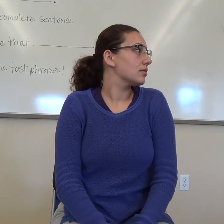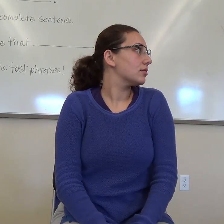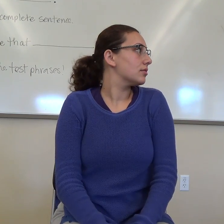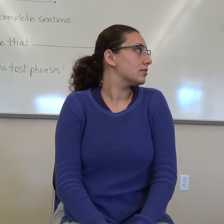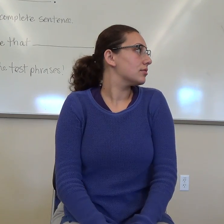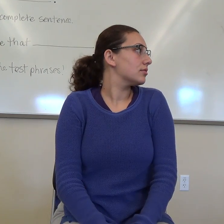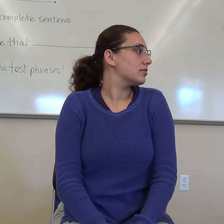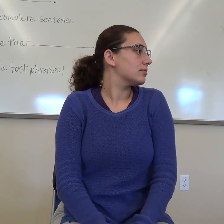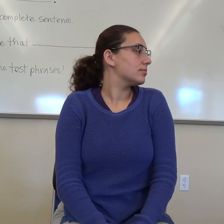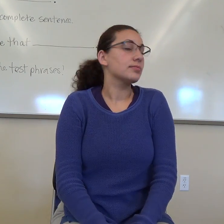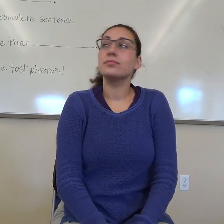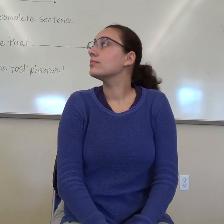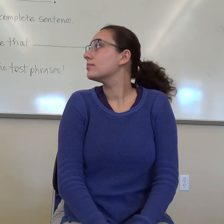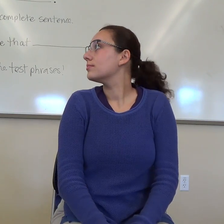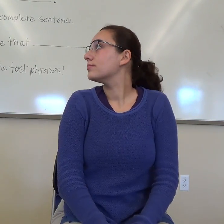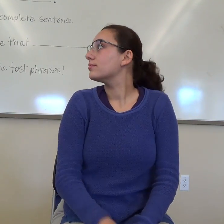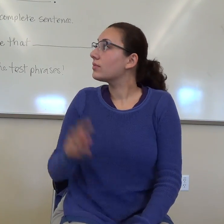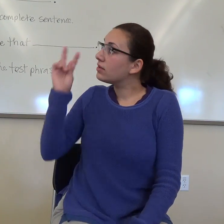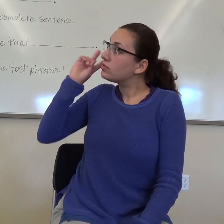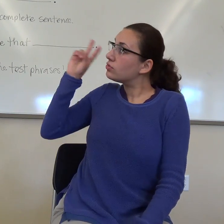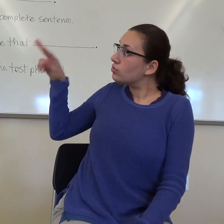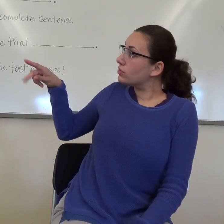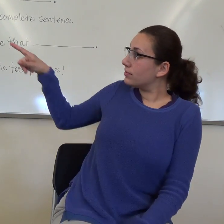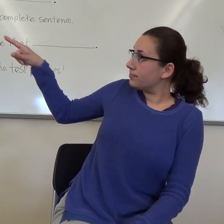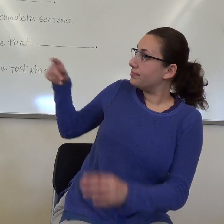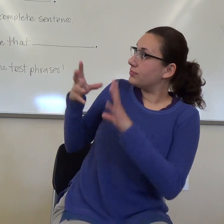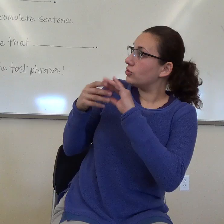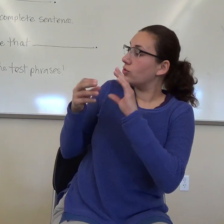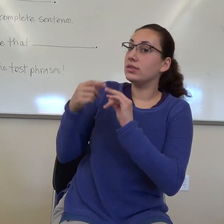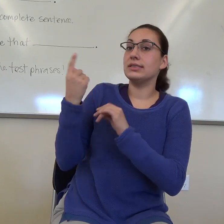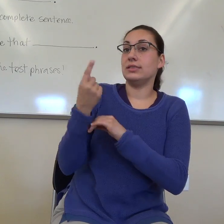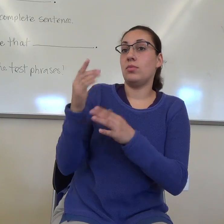let's just look at this. This is somebody's paper who isn't here.